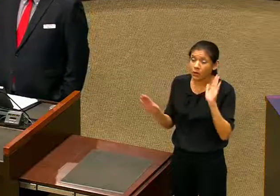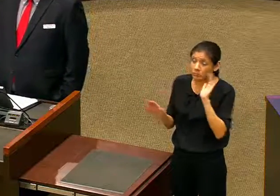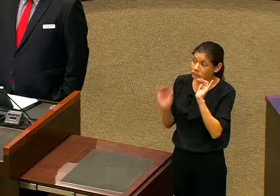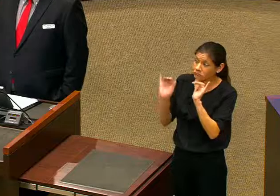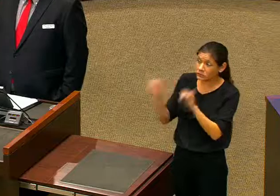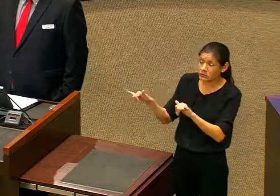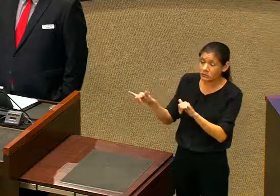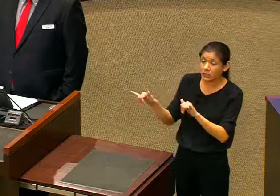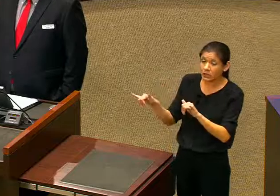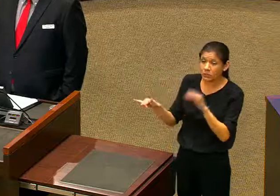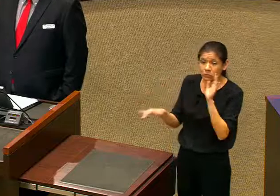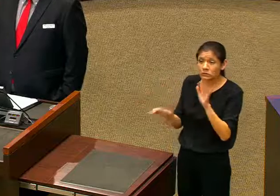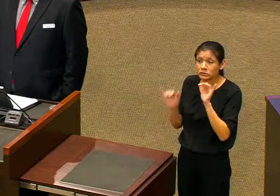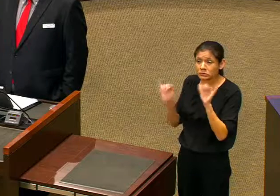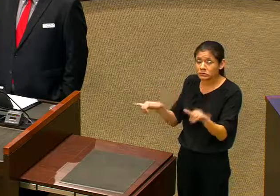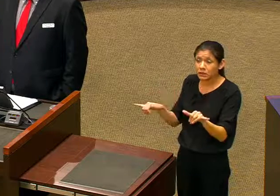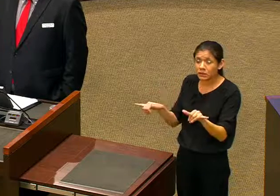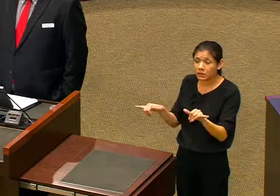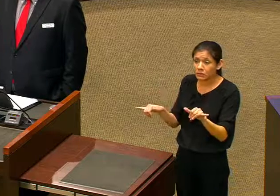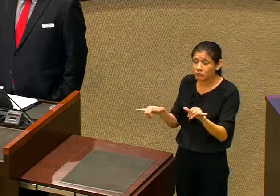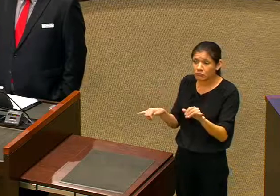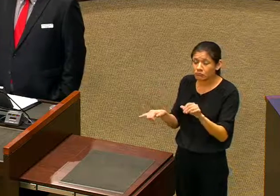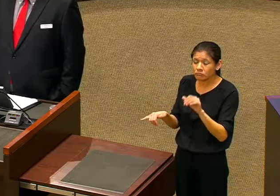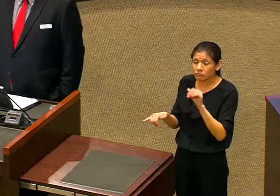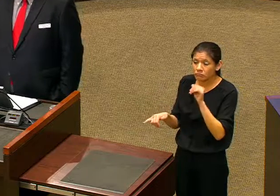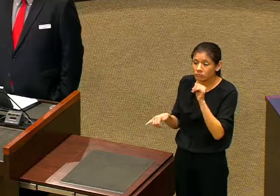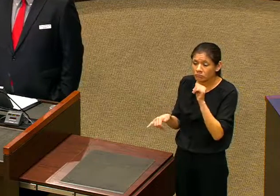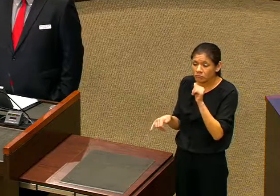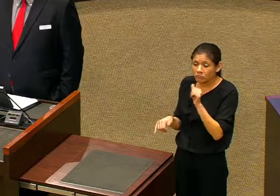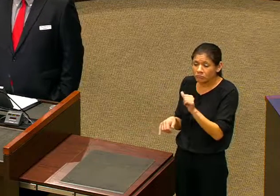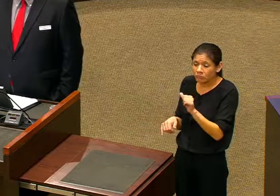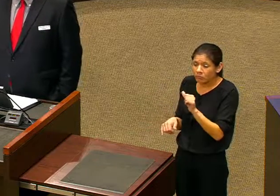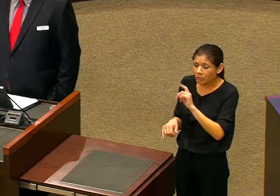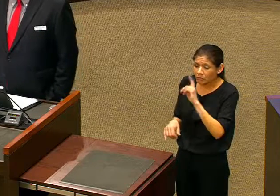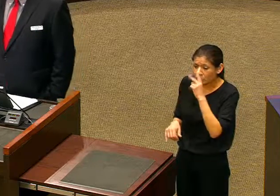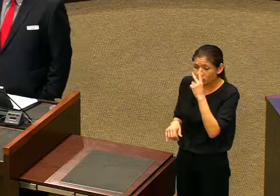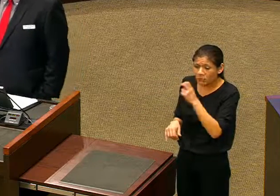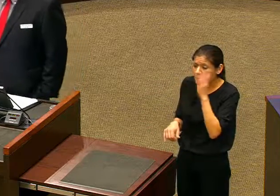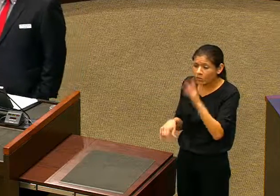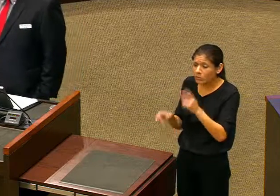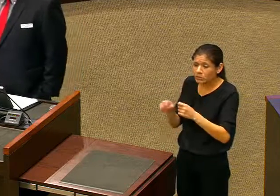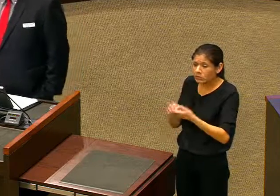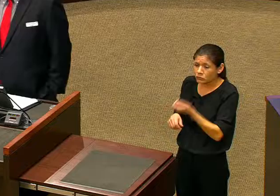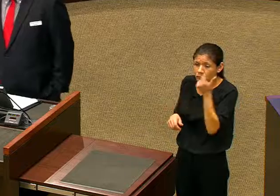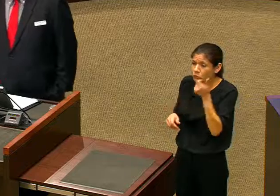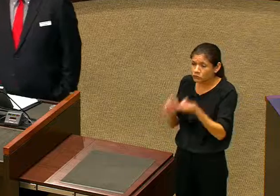back masonry wall is staying where it is. We don't see having to do anything to it otherwise.